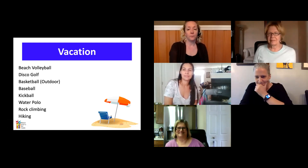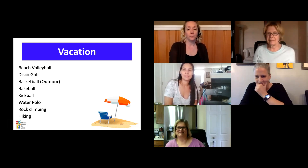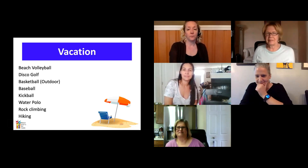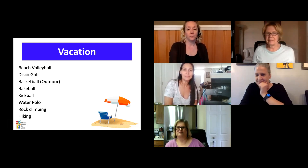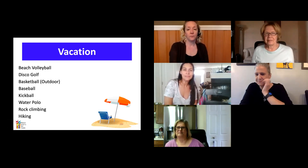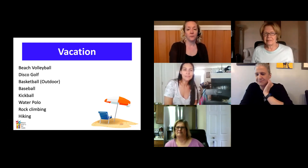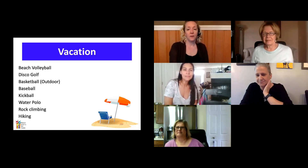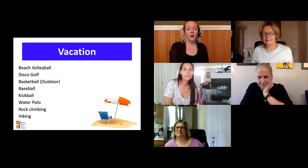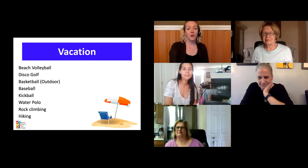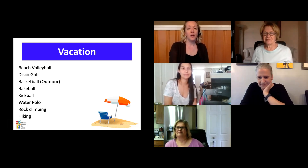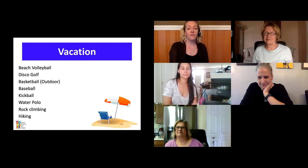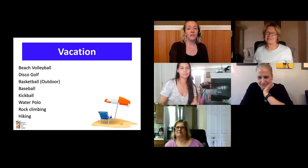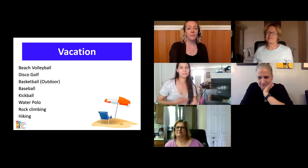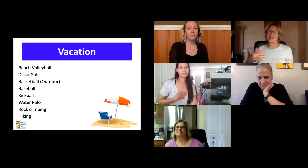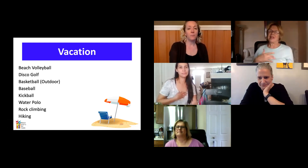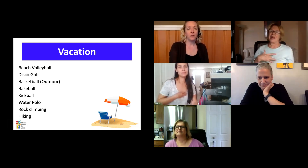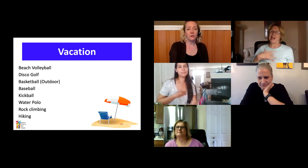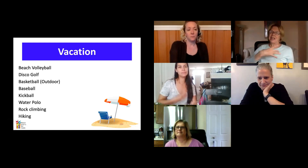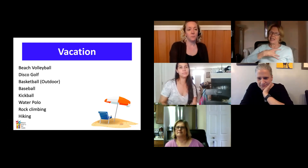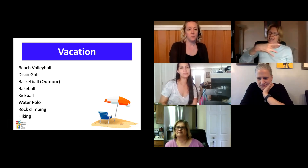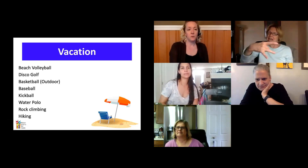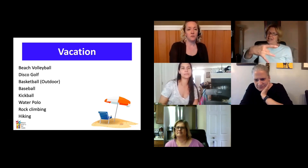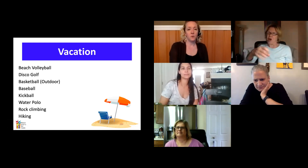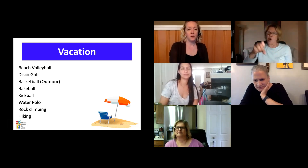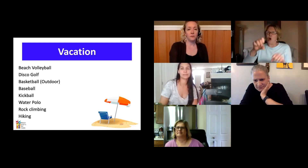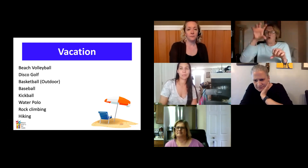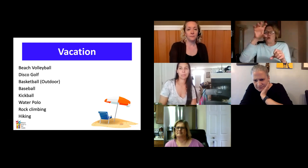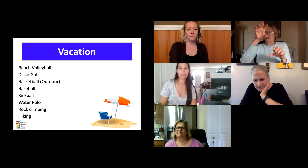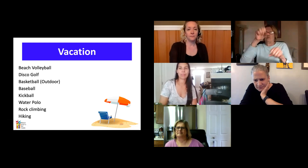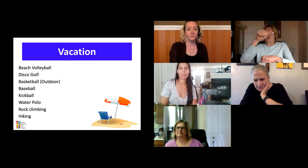Okay, Vicky, pick a different word.